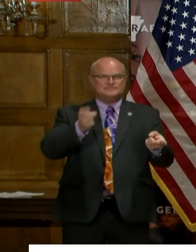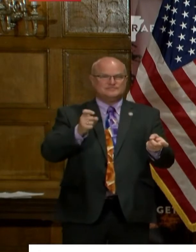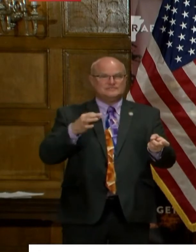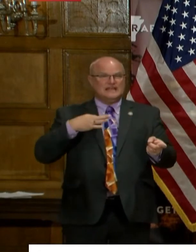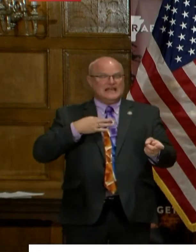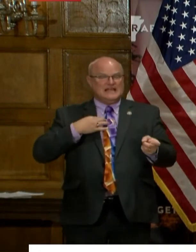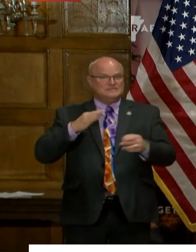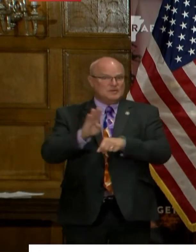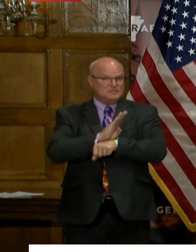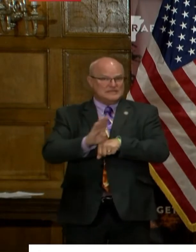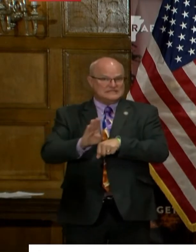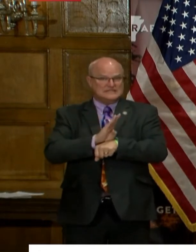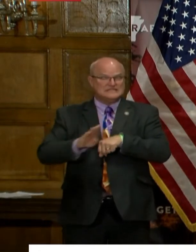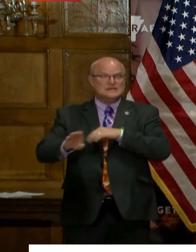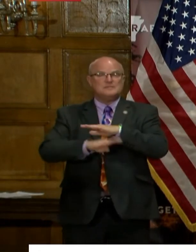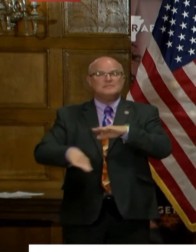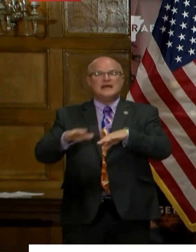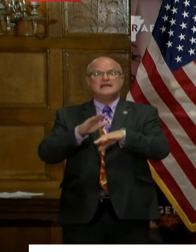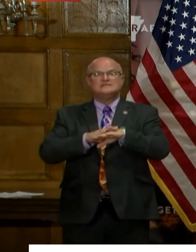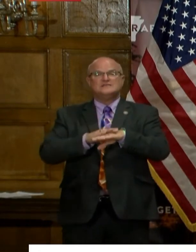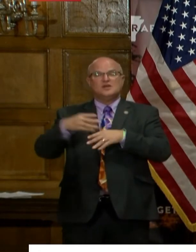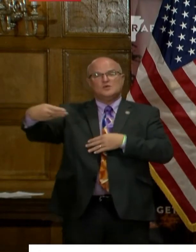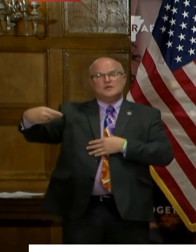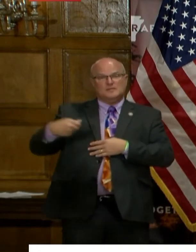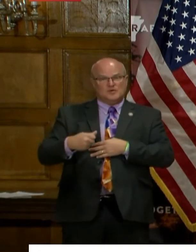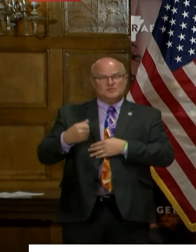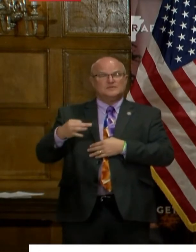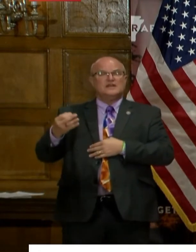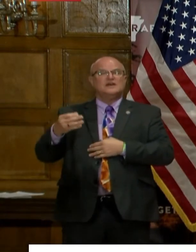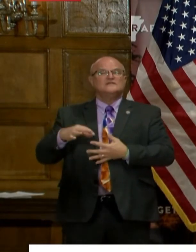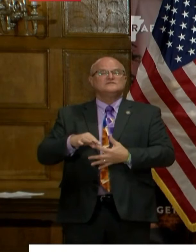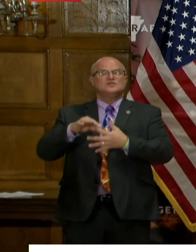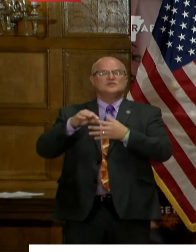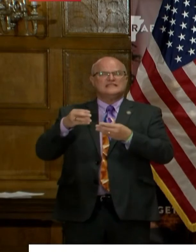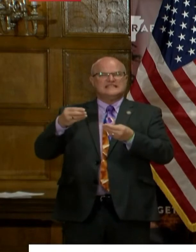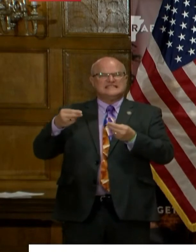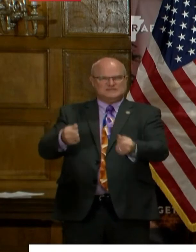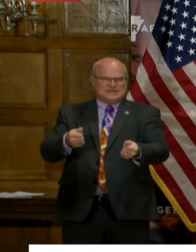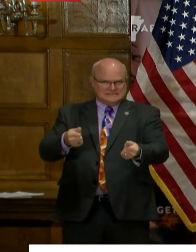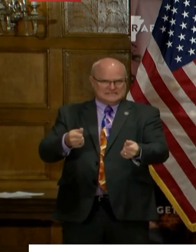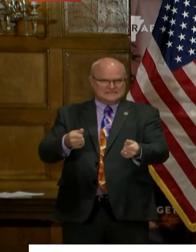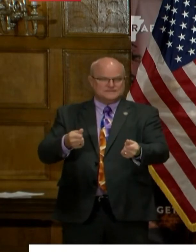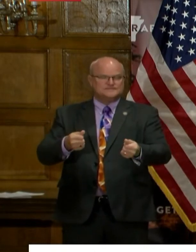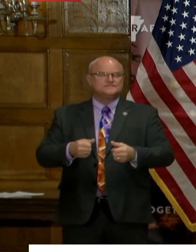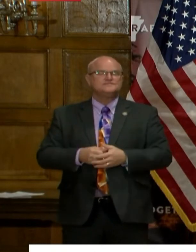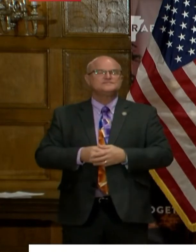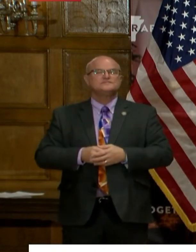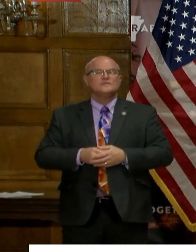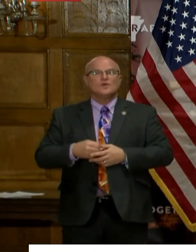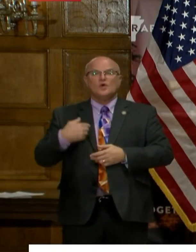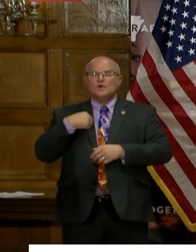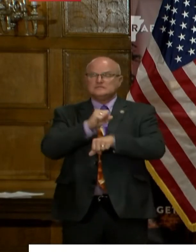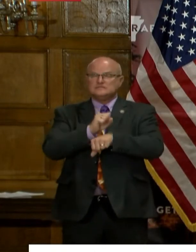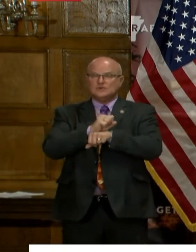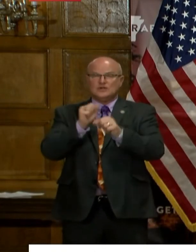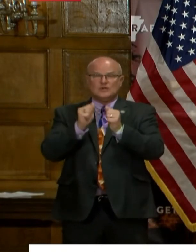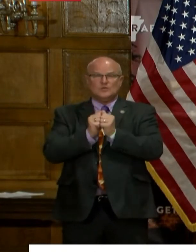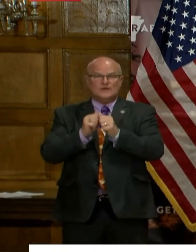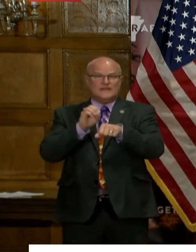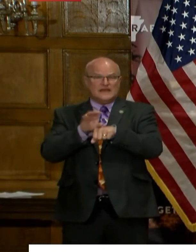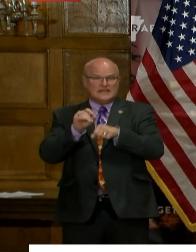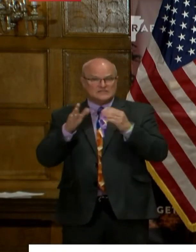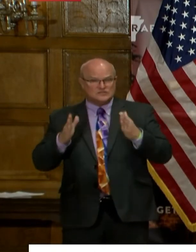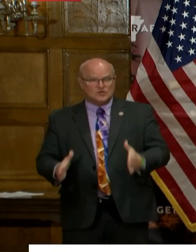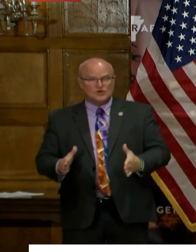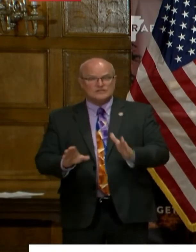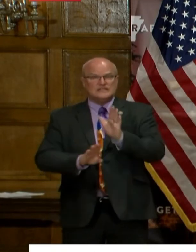eligible businesses based on reimbursement of certain expenses. We've been working with a consultant